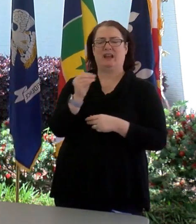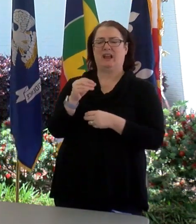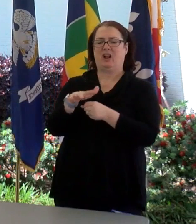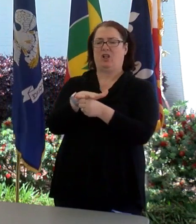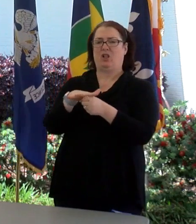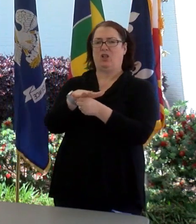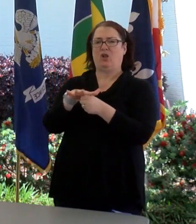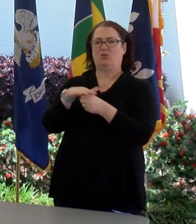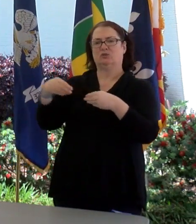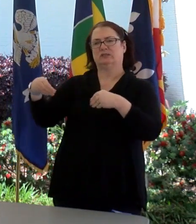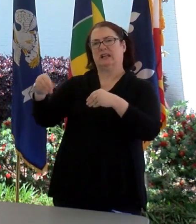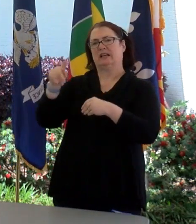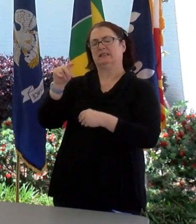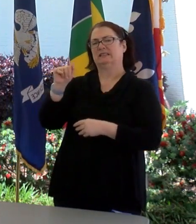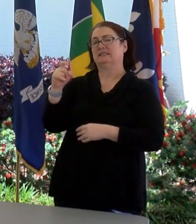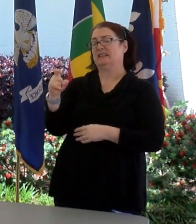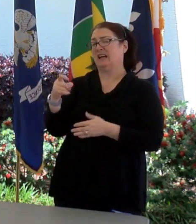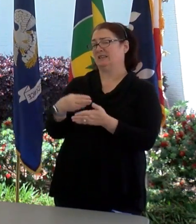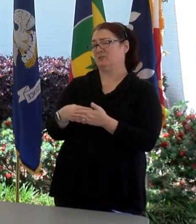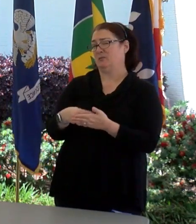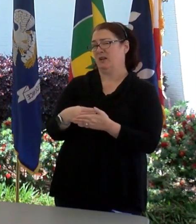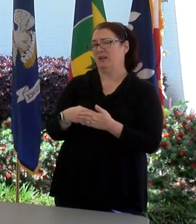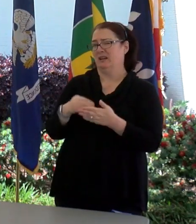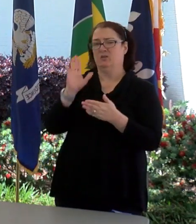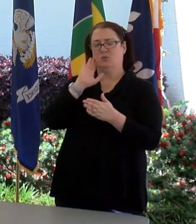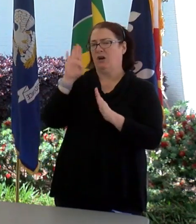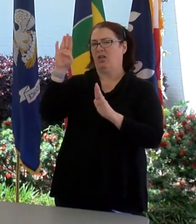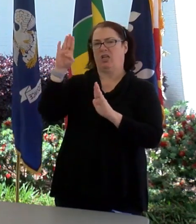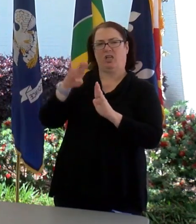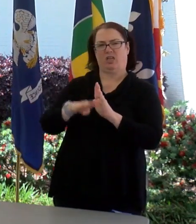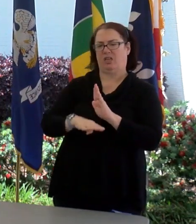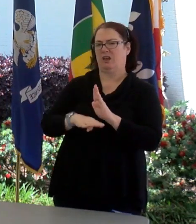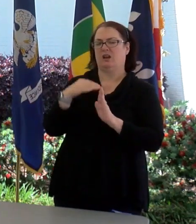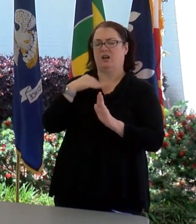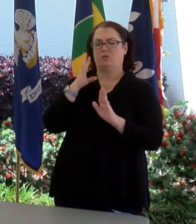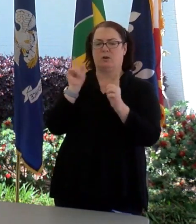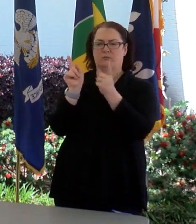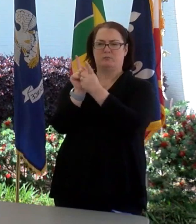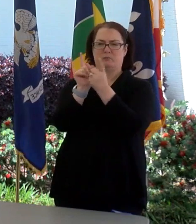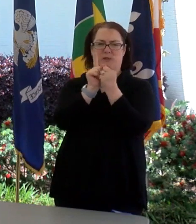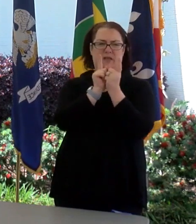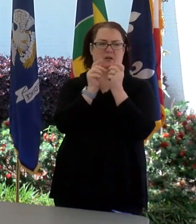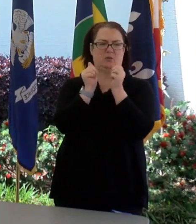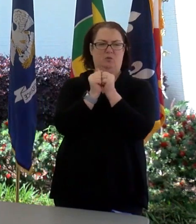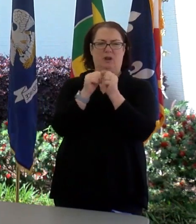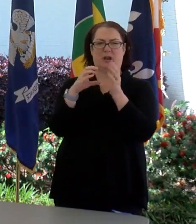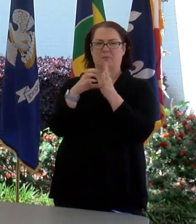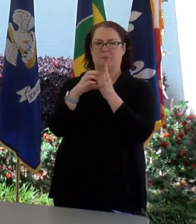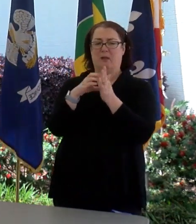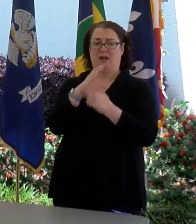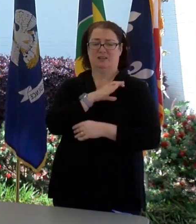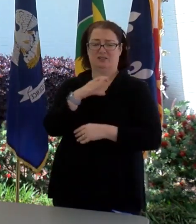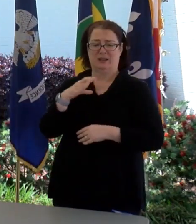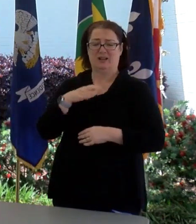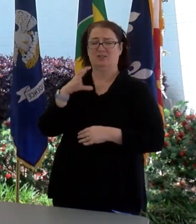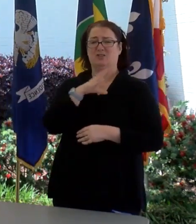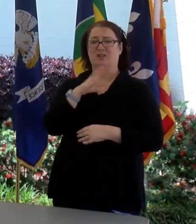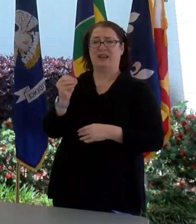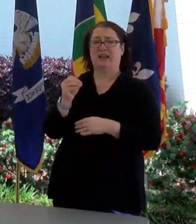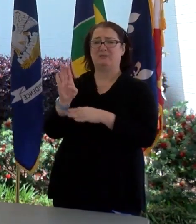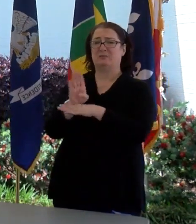revenues. I will soon be meeting with individual members of our city and parish councils to discuss the impact of these events